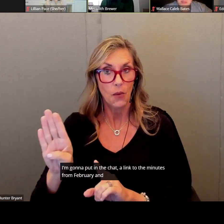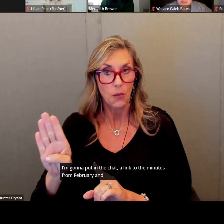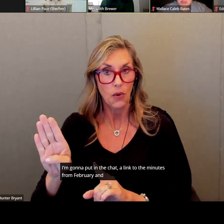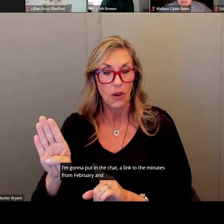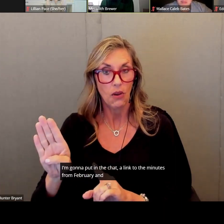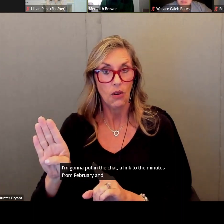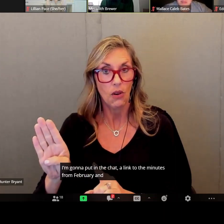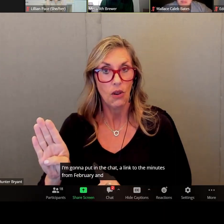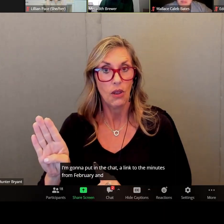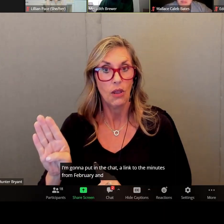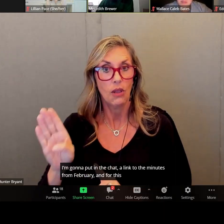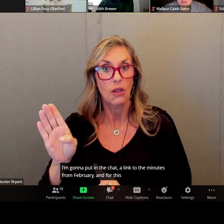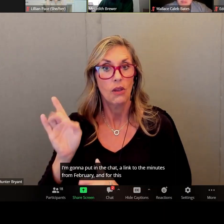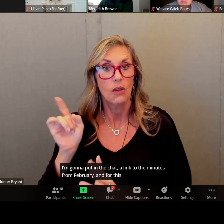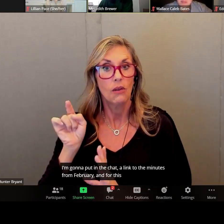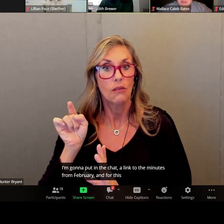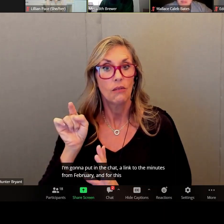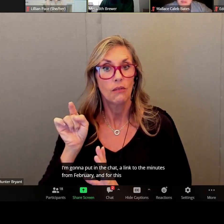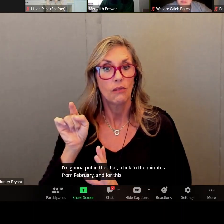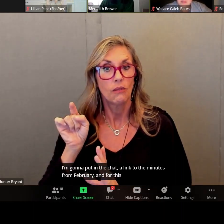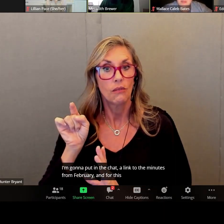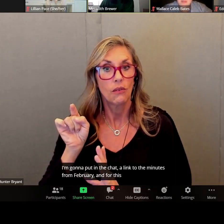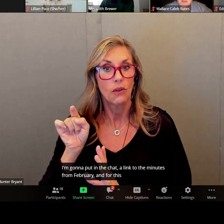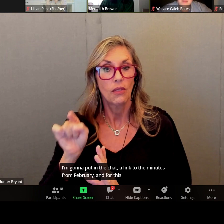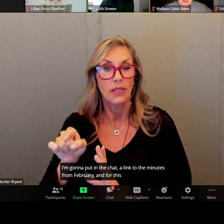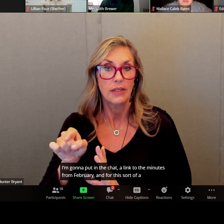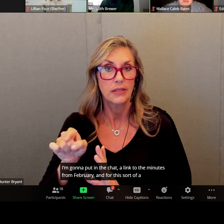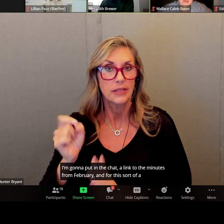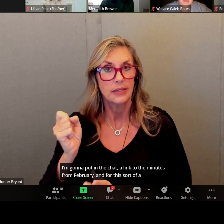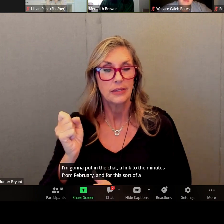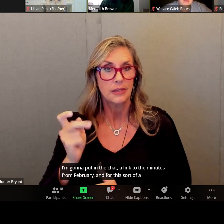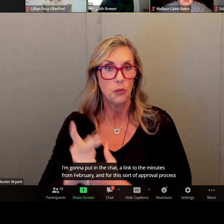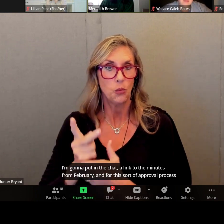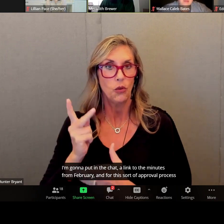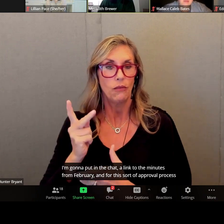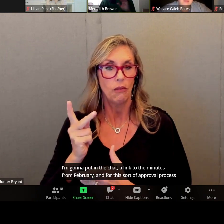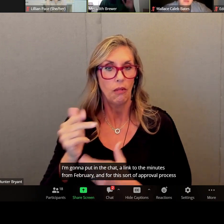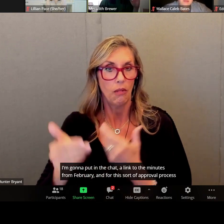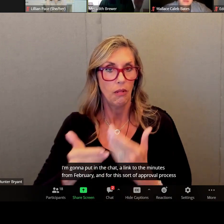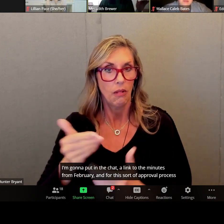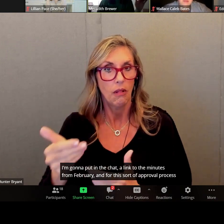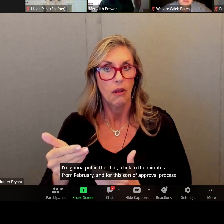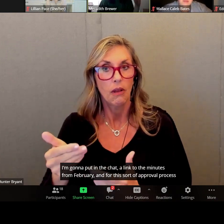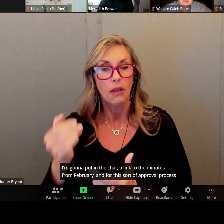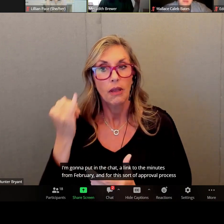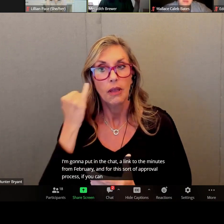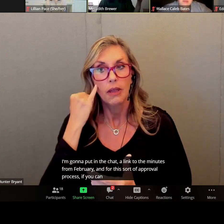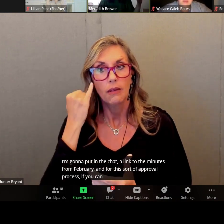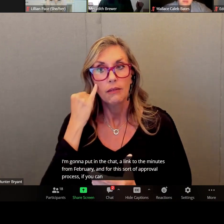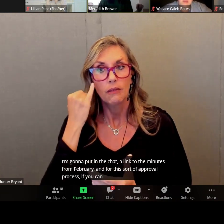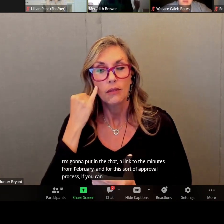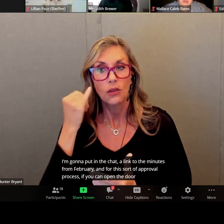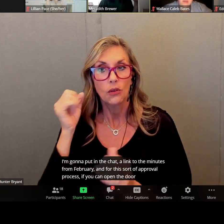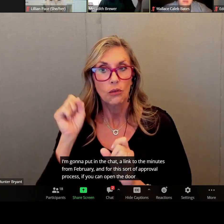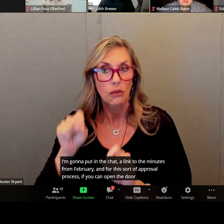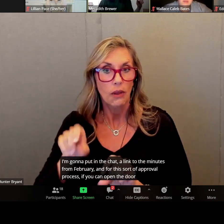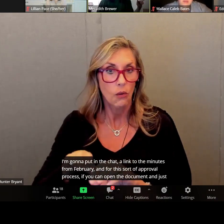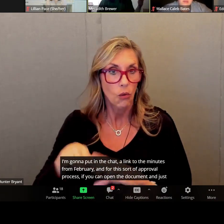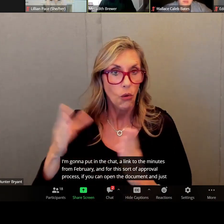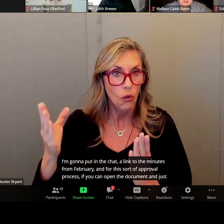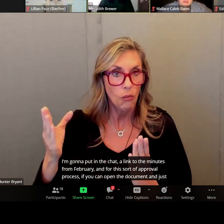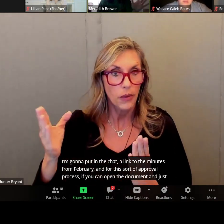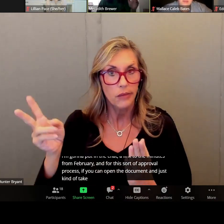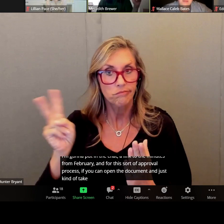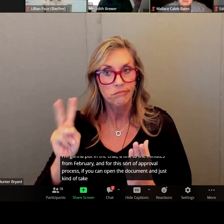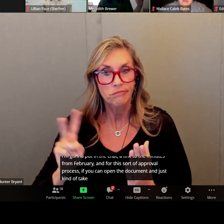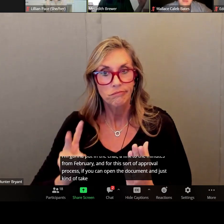for this sort of approval process, if you can open the document and just kind of take a look at it as